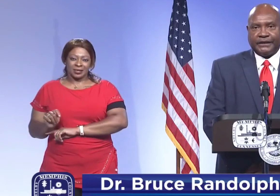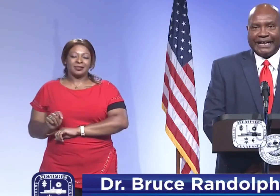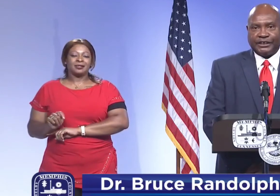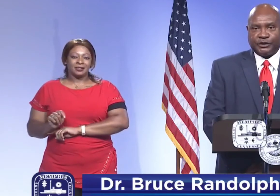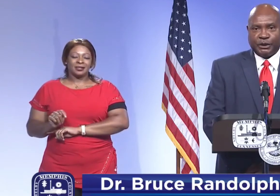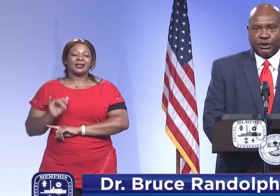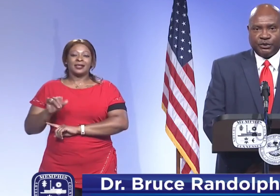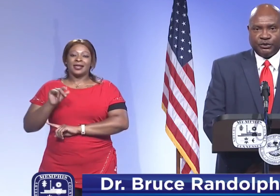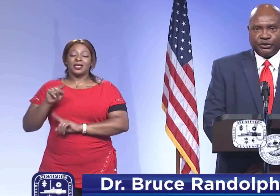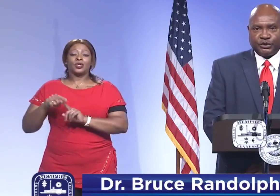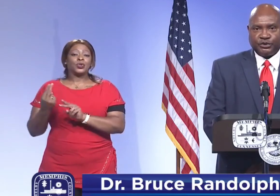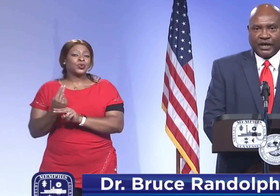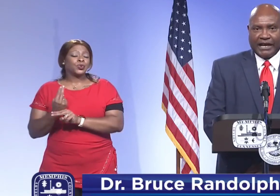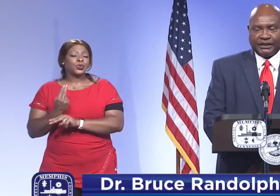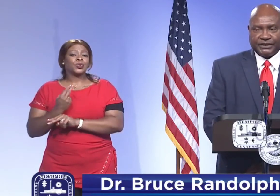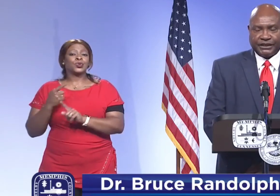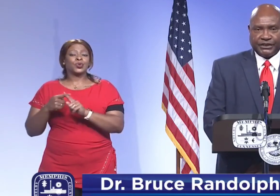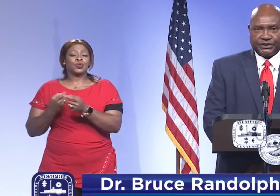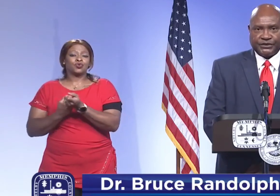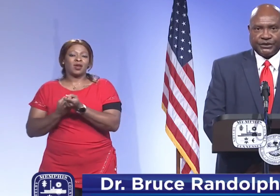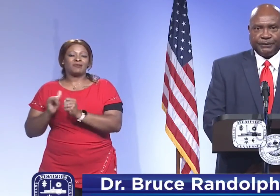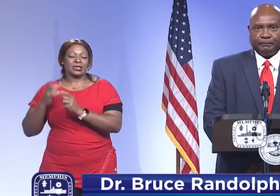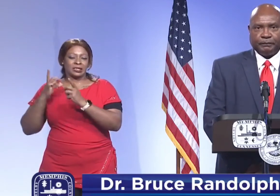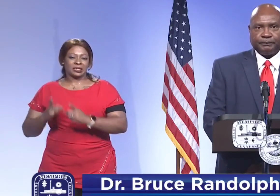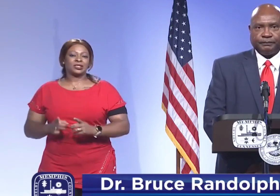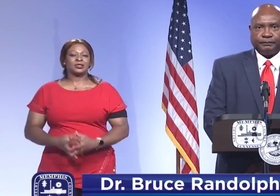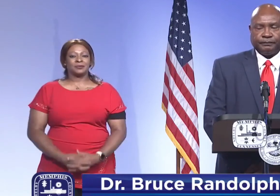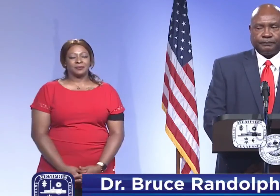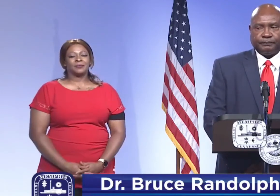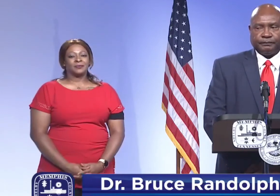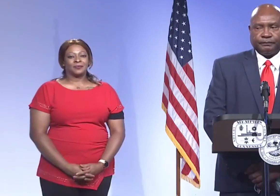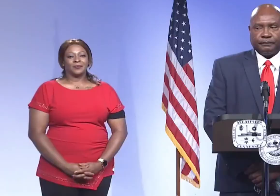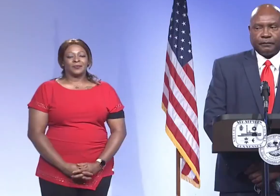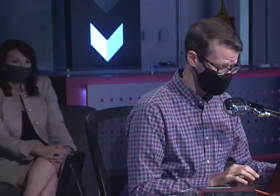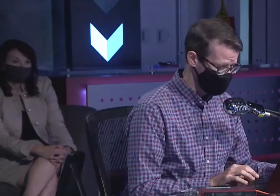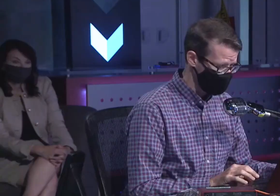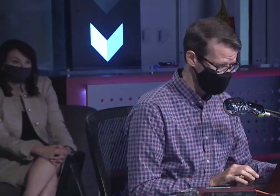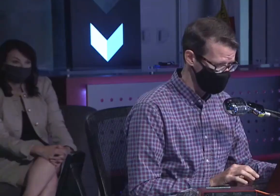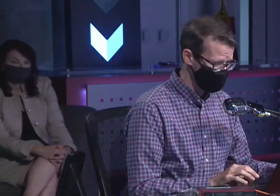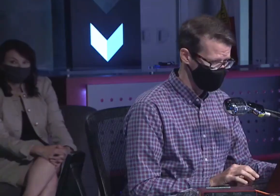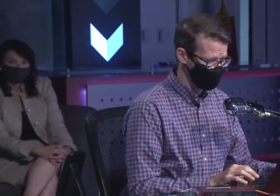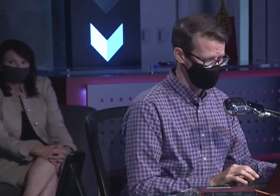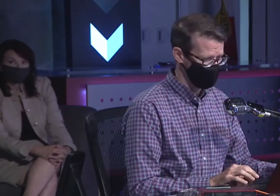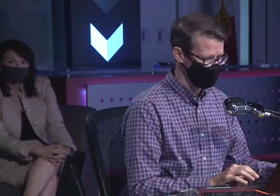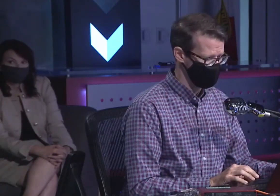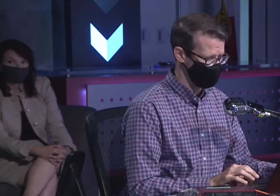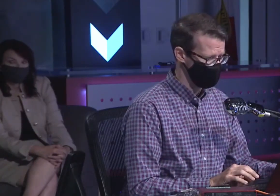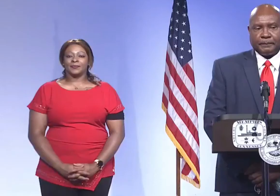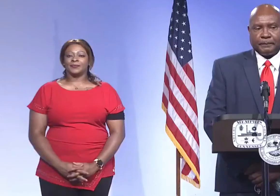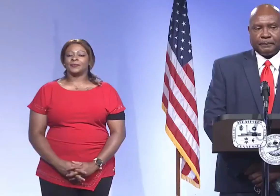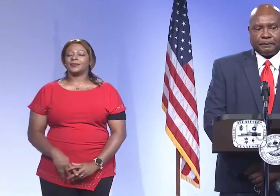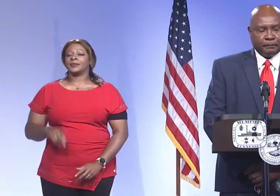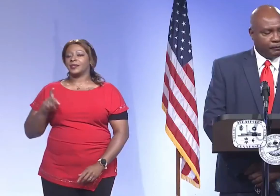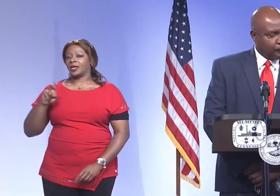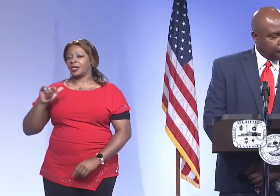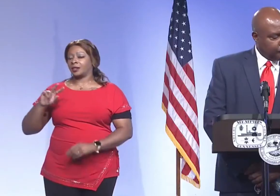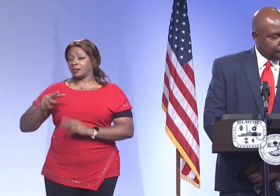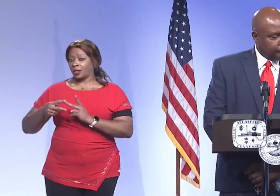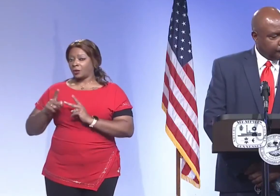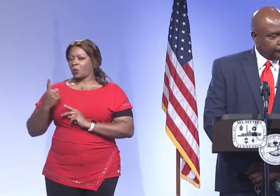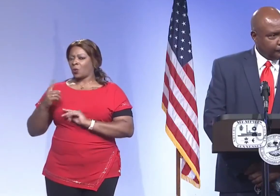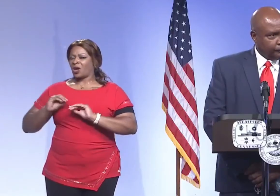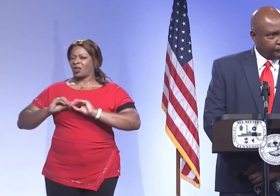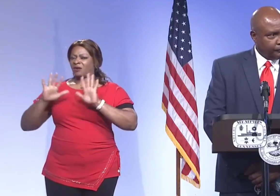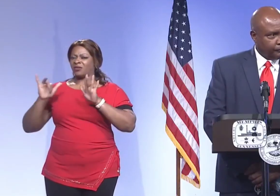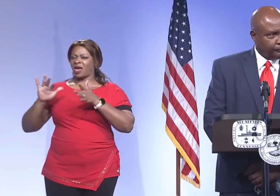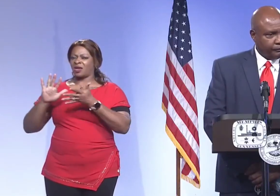and data to be used to drive decisions. Kendall, your follow-up? Yeah, well, one clarification. Is the